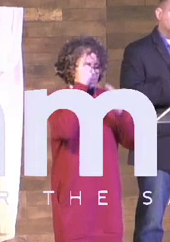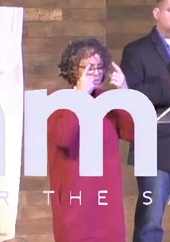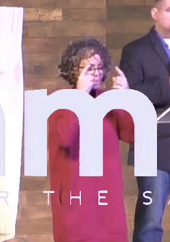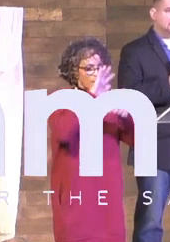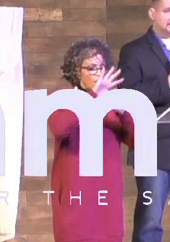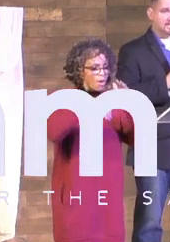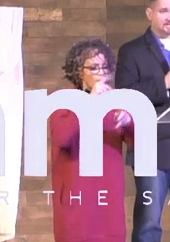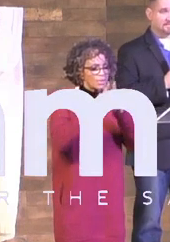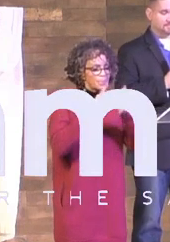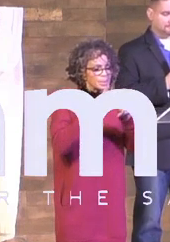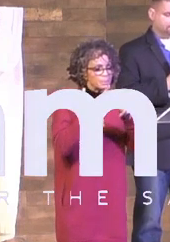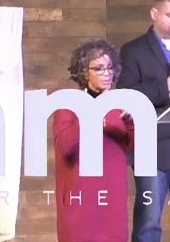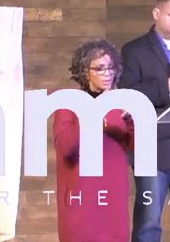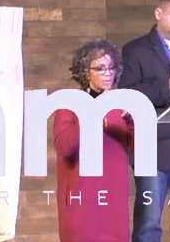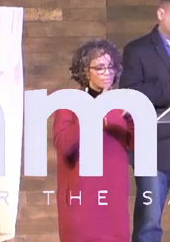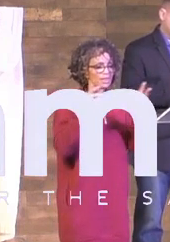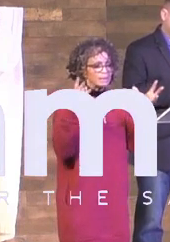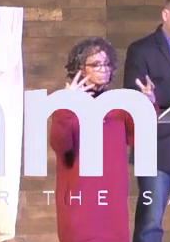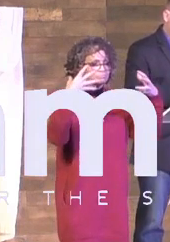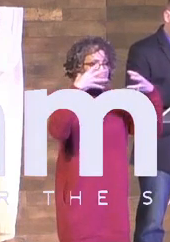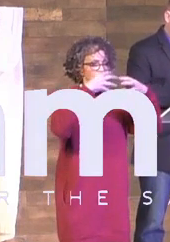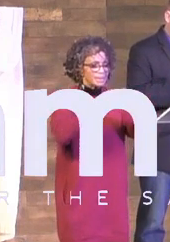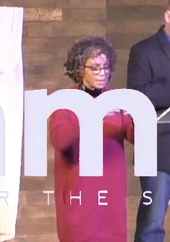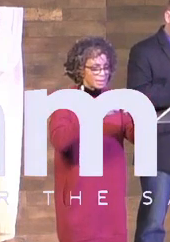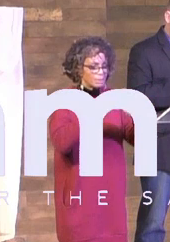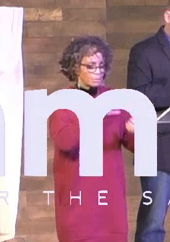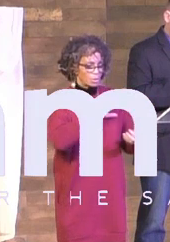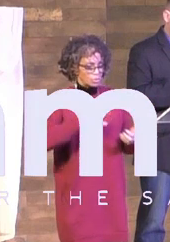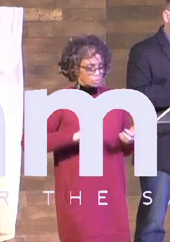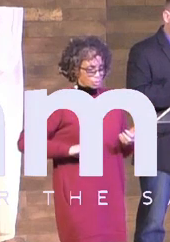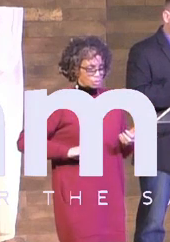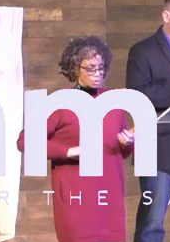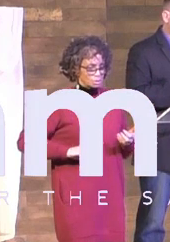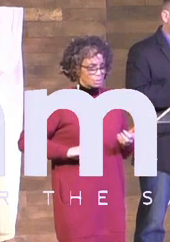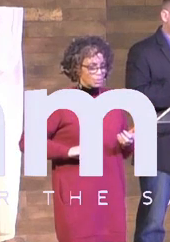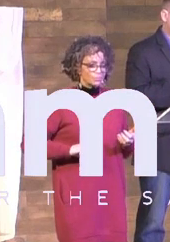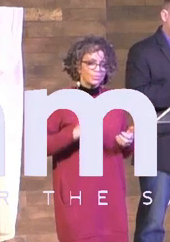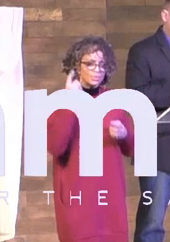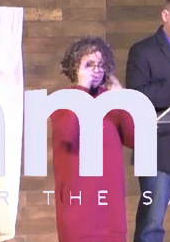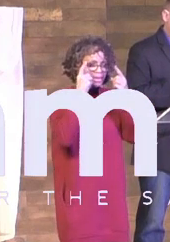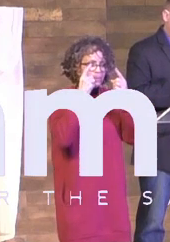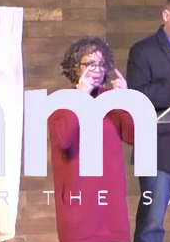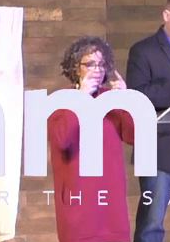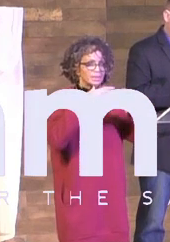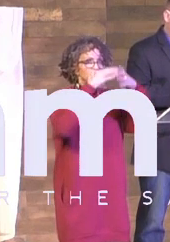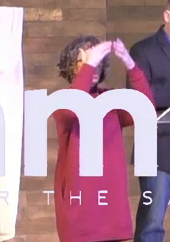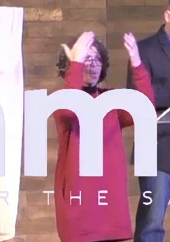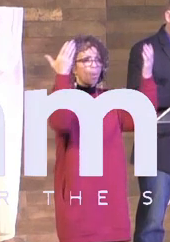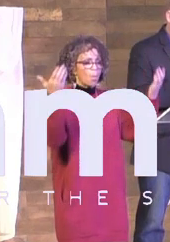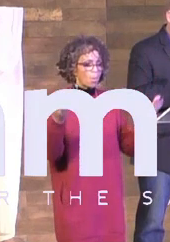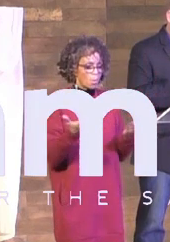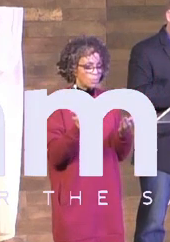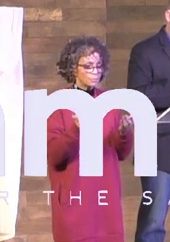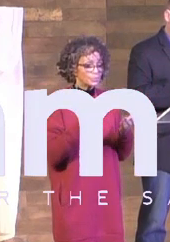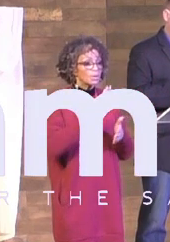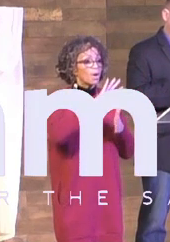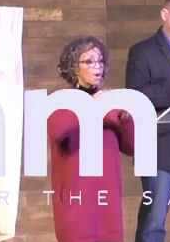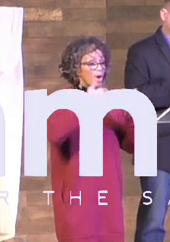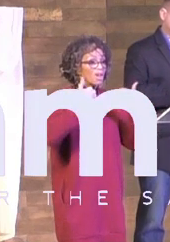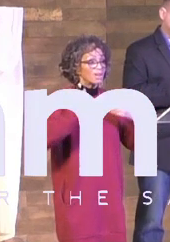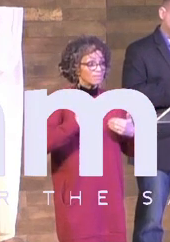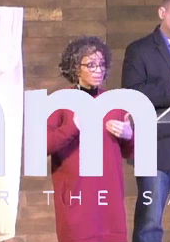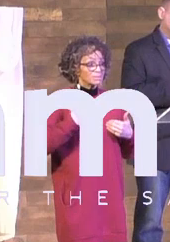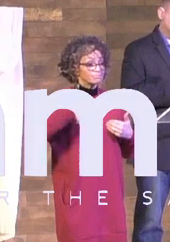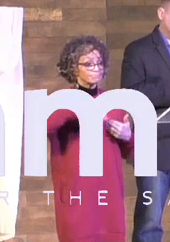up Christianity, and you think about humanity as a whole, every one of us has fallen short in